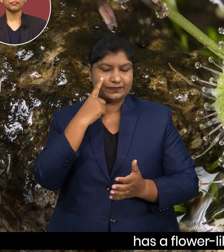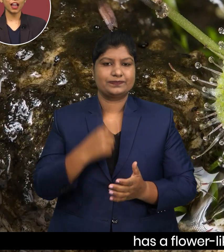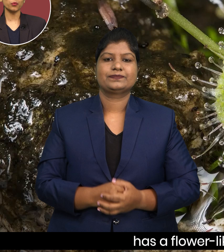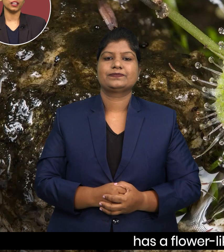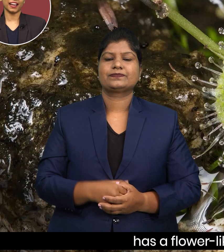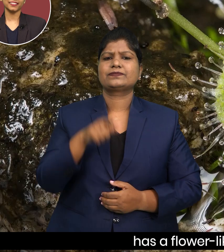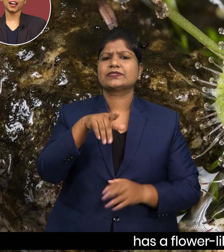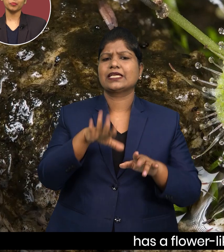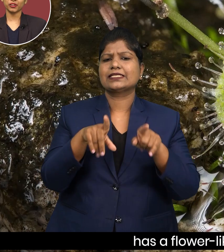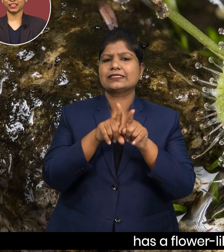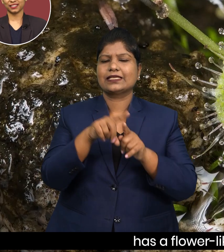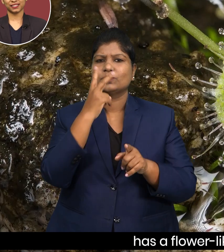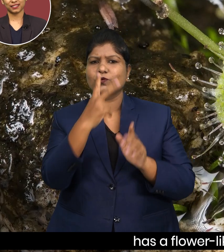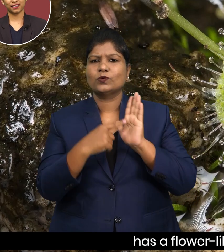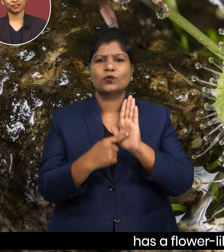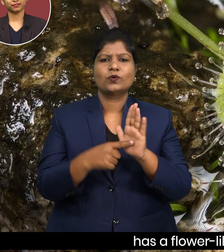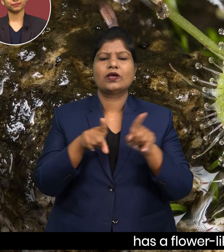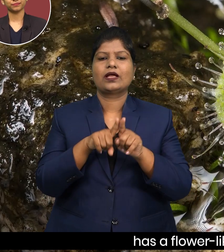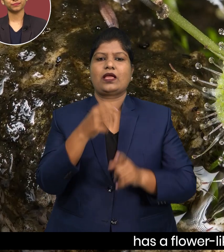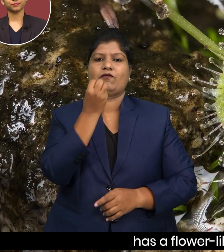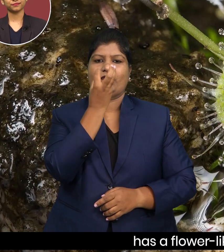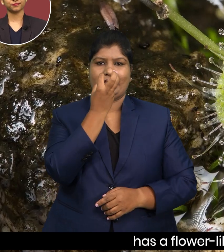has a flower-like appearance.